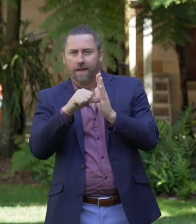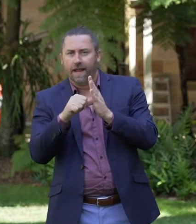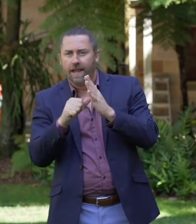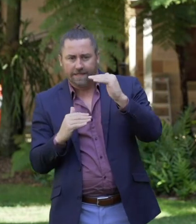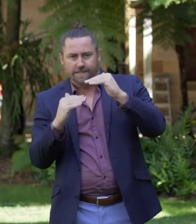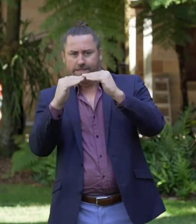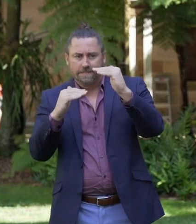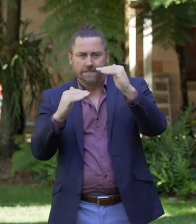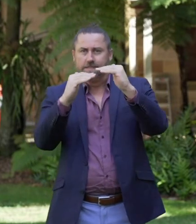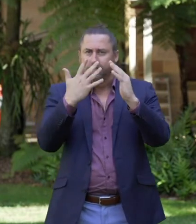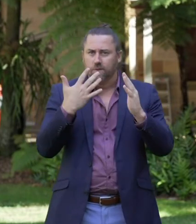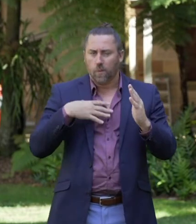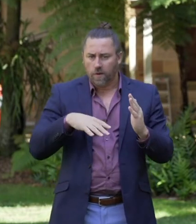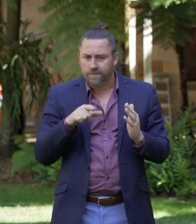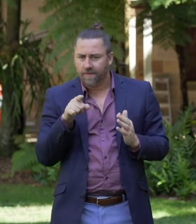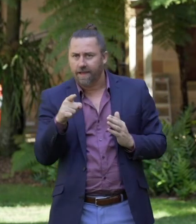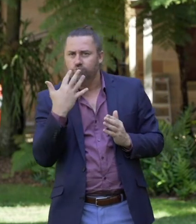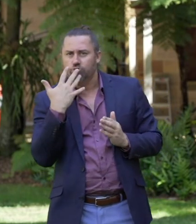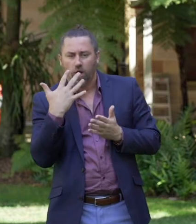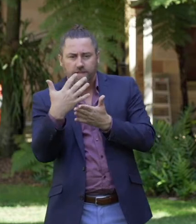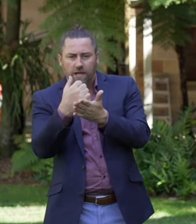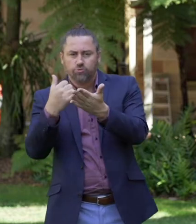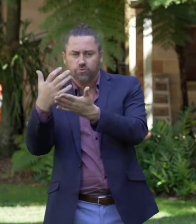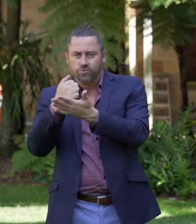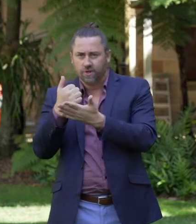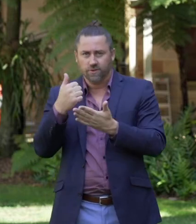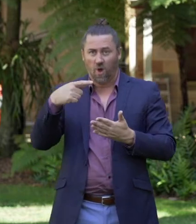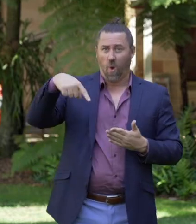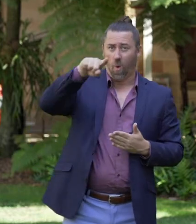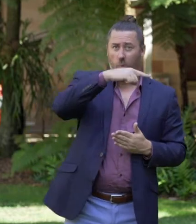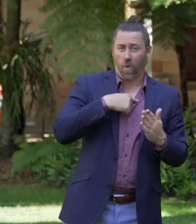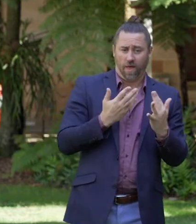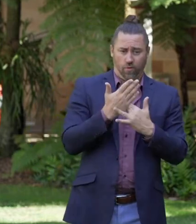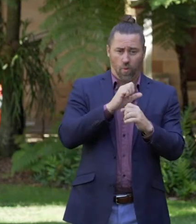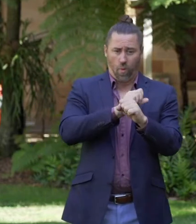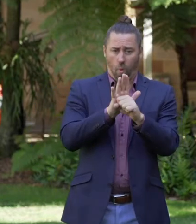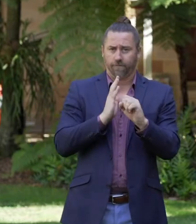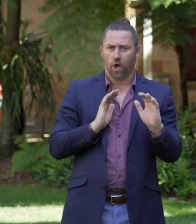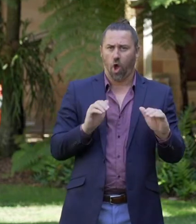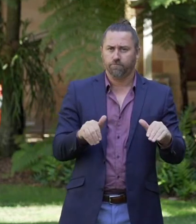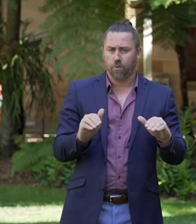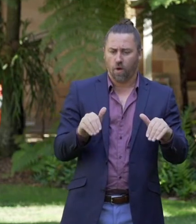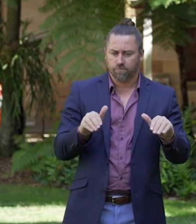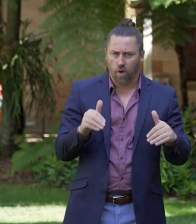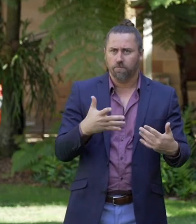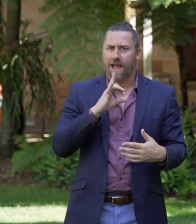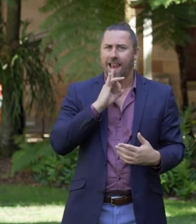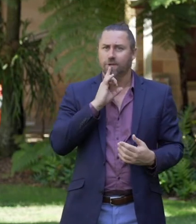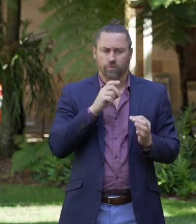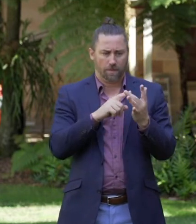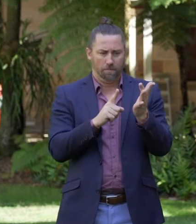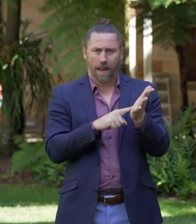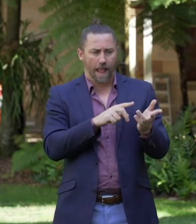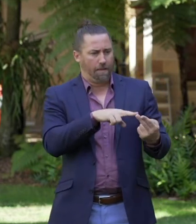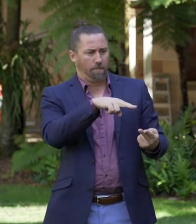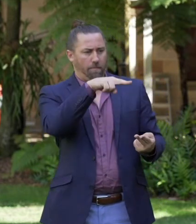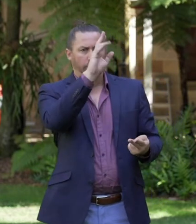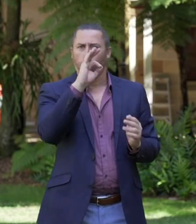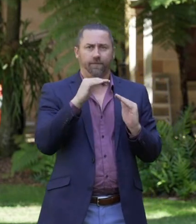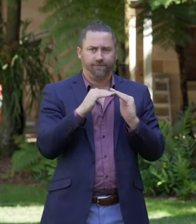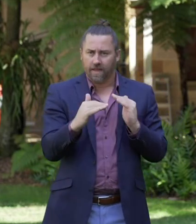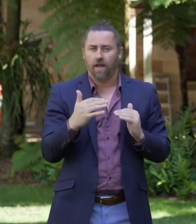Queenslanders have been at home using more electricity. And so that's why we have responded today with